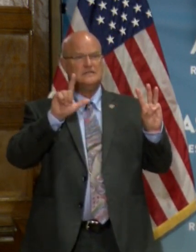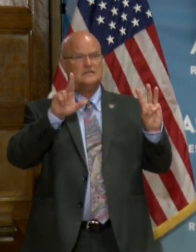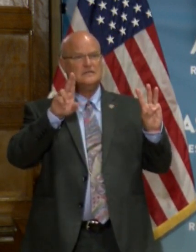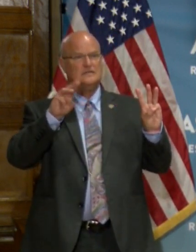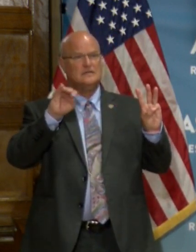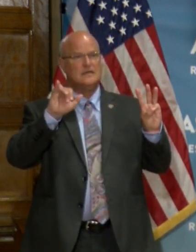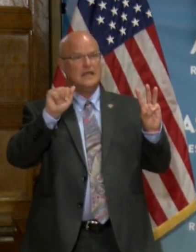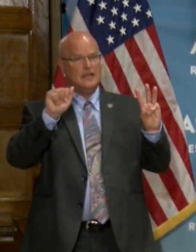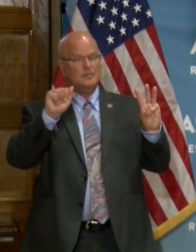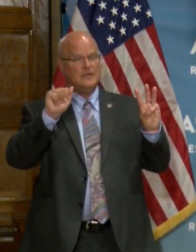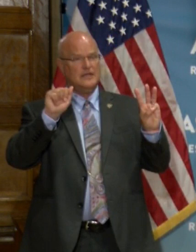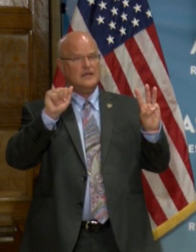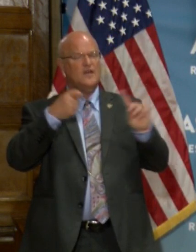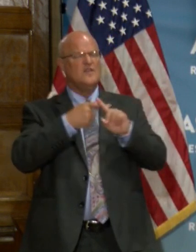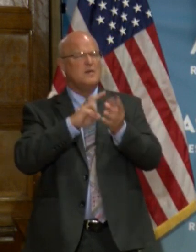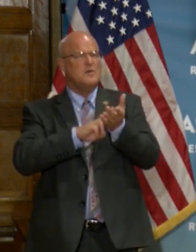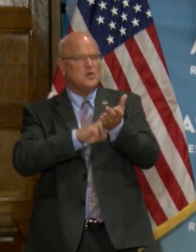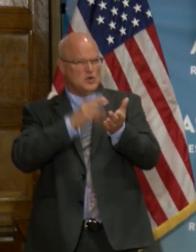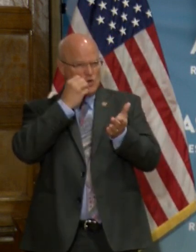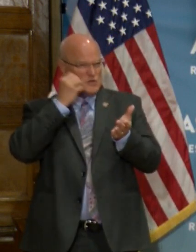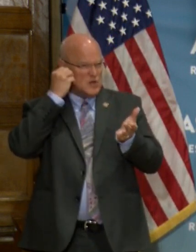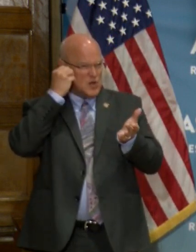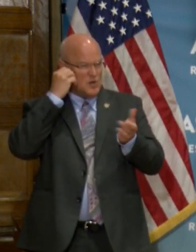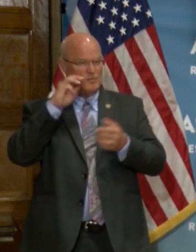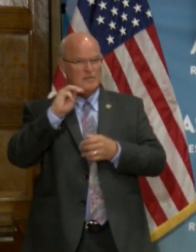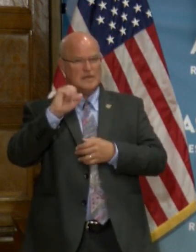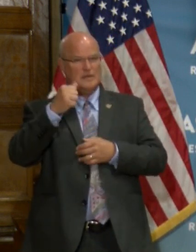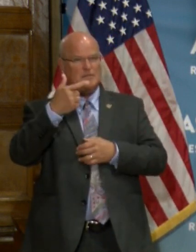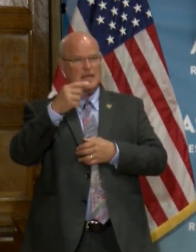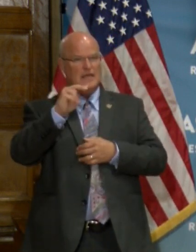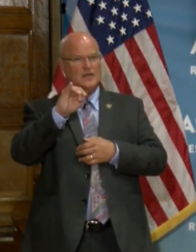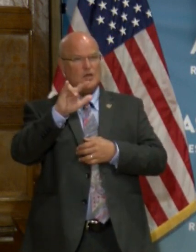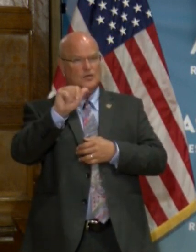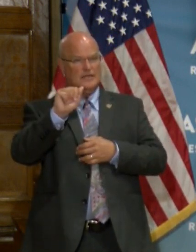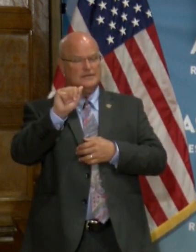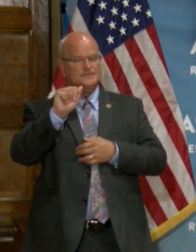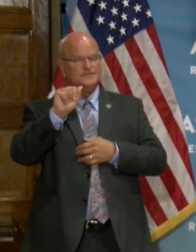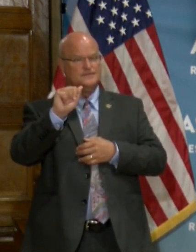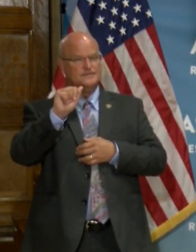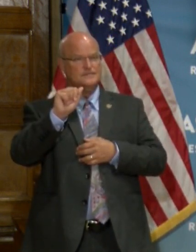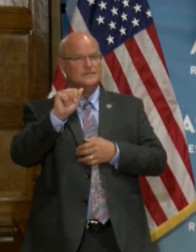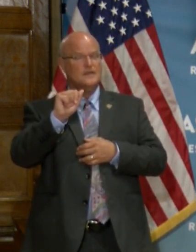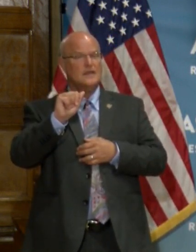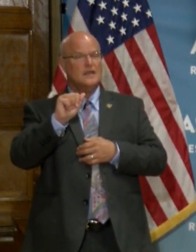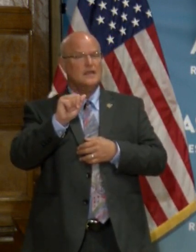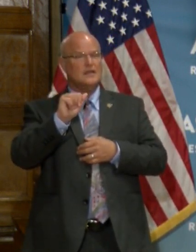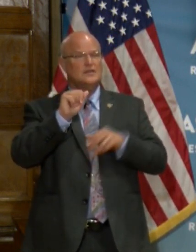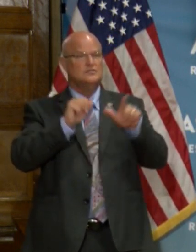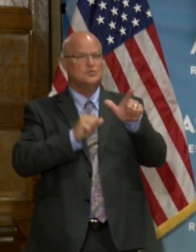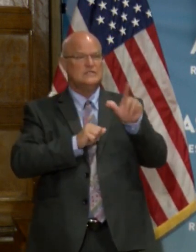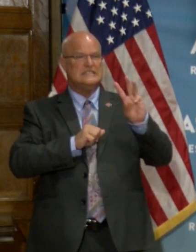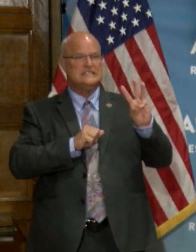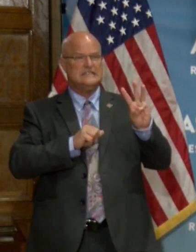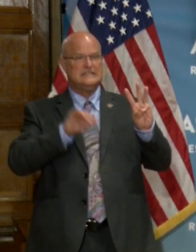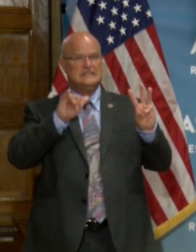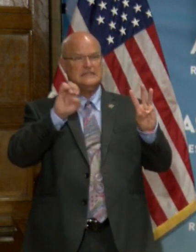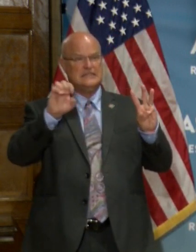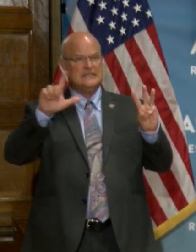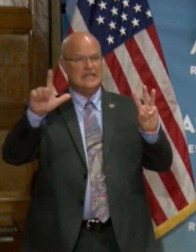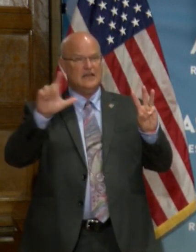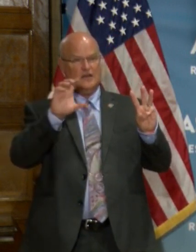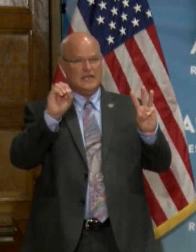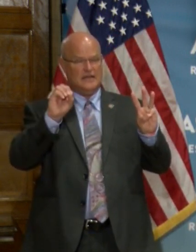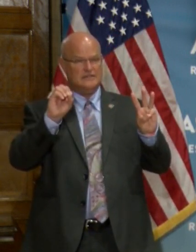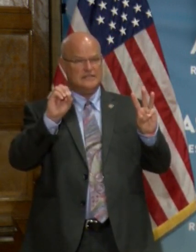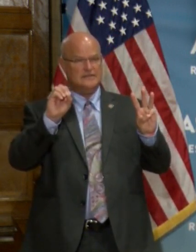County. Those were from a nursing home in Magnolia. And we had 26 in Yell County as well. All